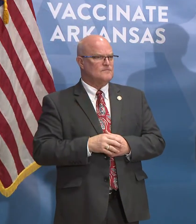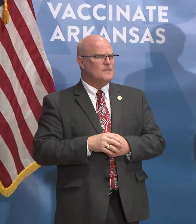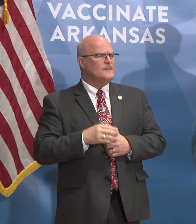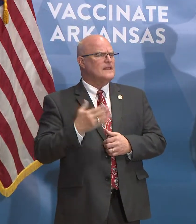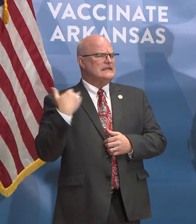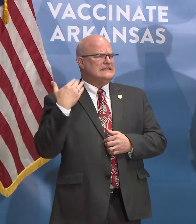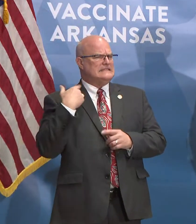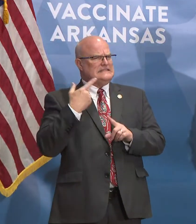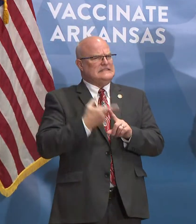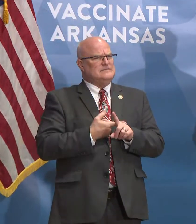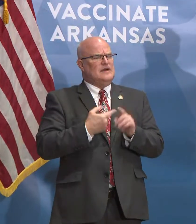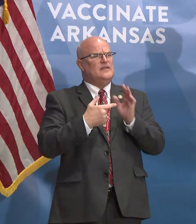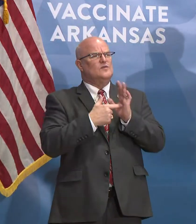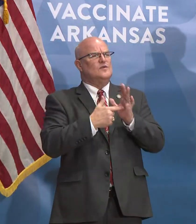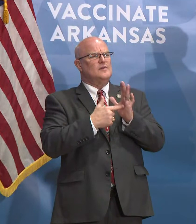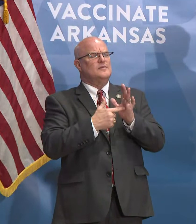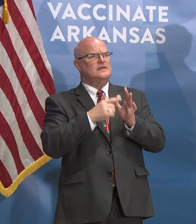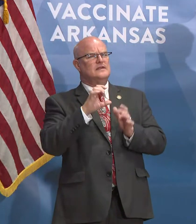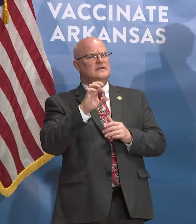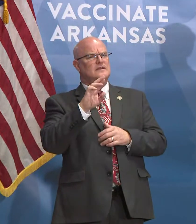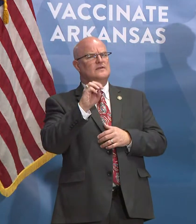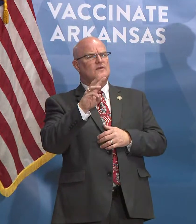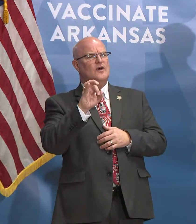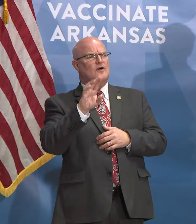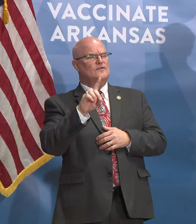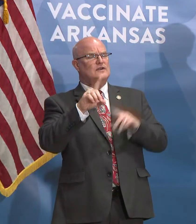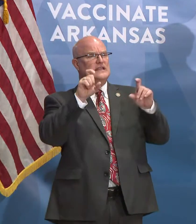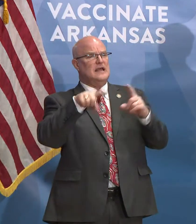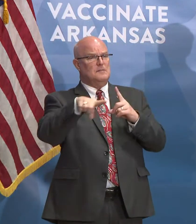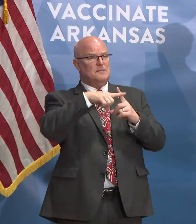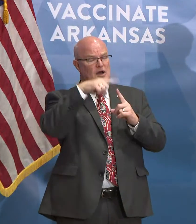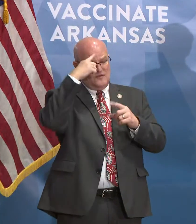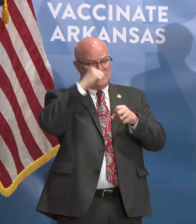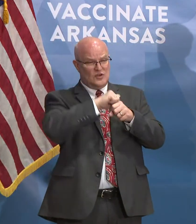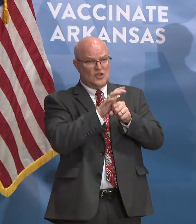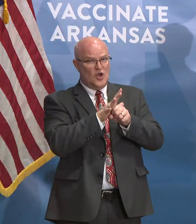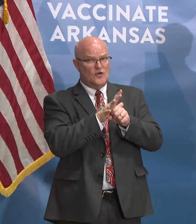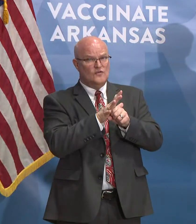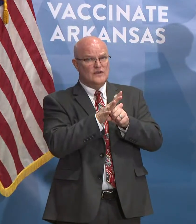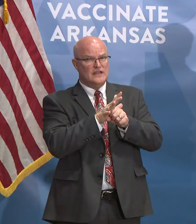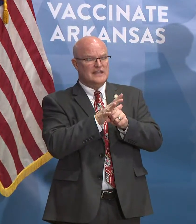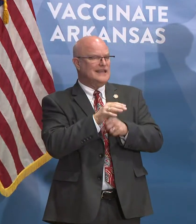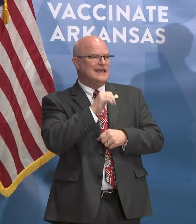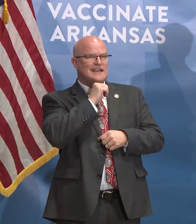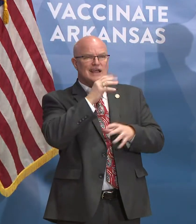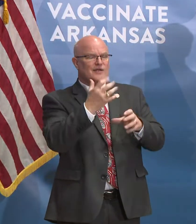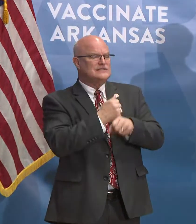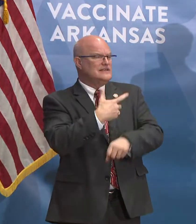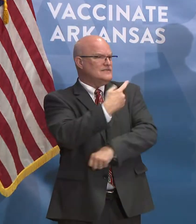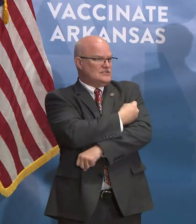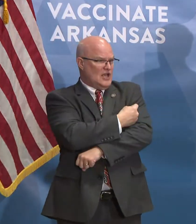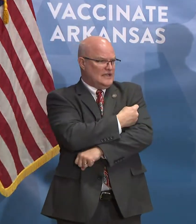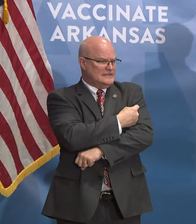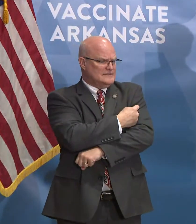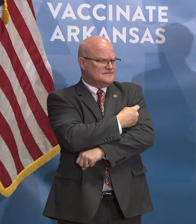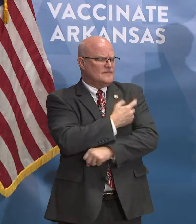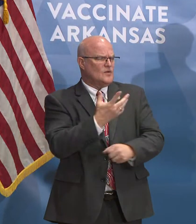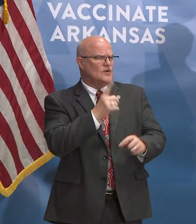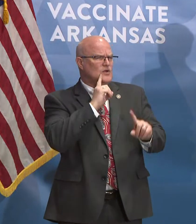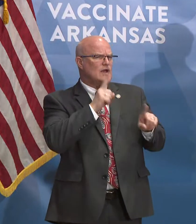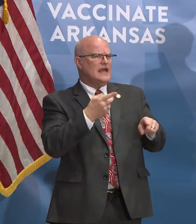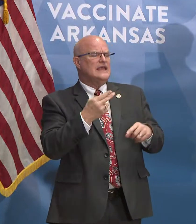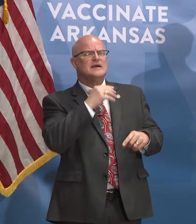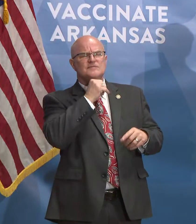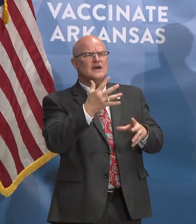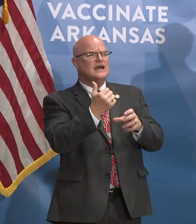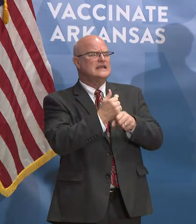Earlier this month, Representative Crawford announced that he had tested positive for COVID and that he had not received a booster shot. What's your reaction to him